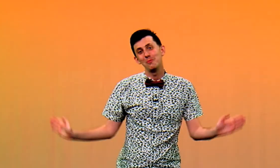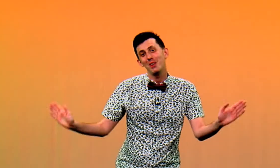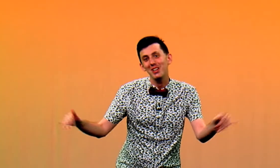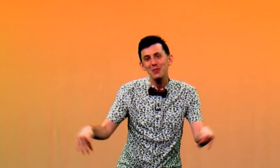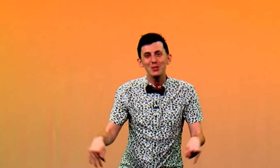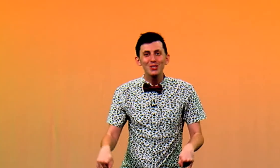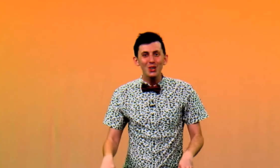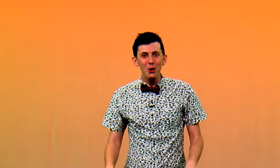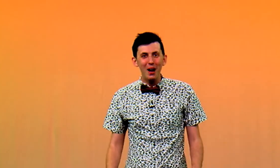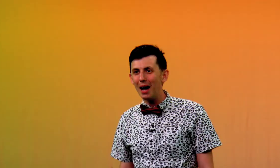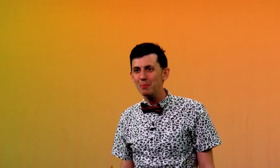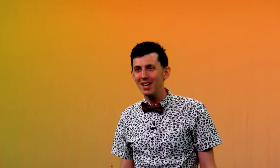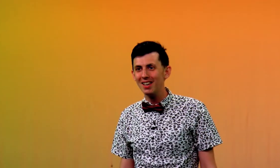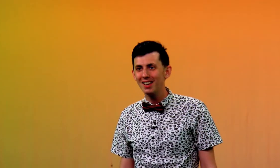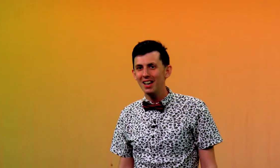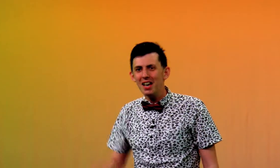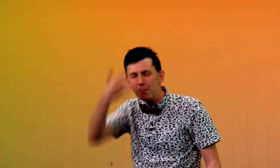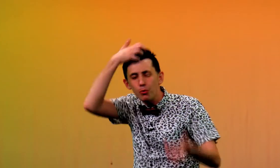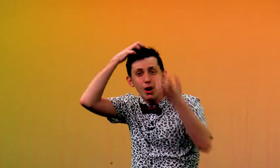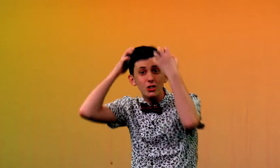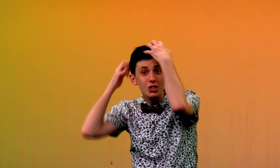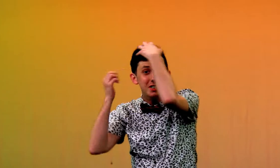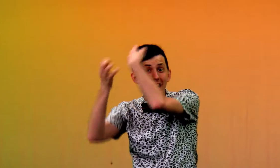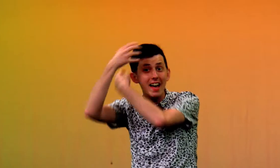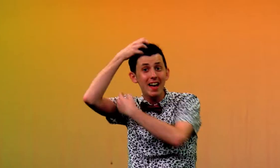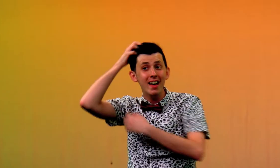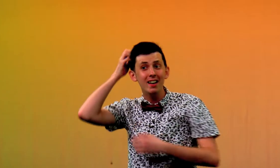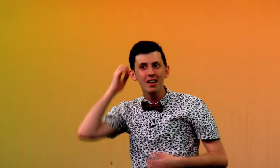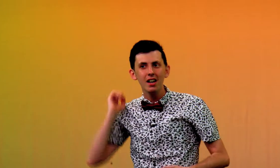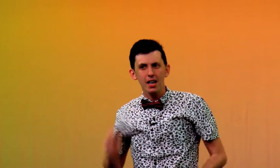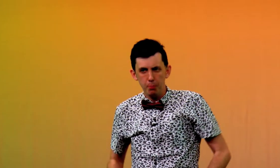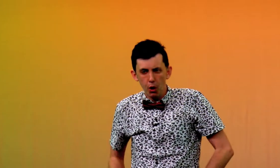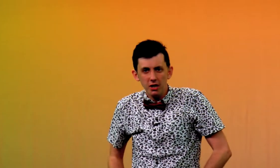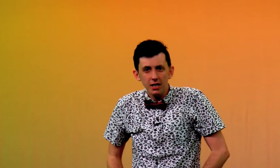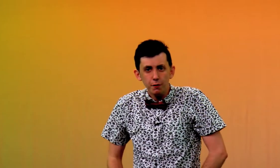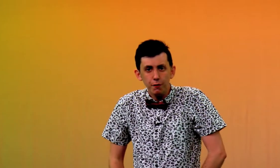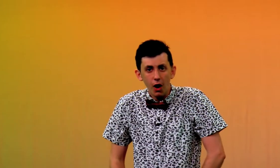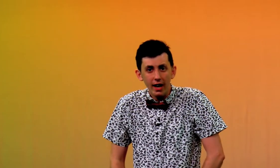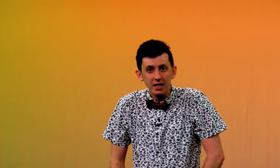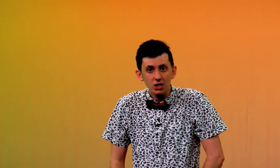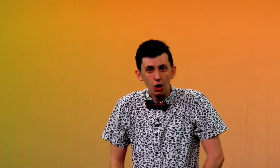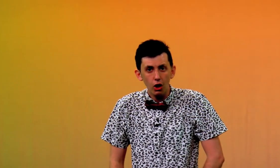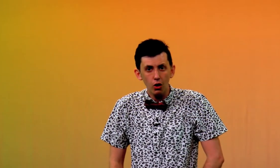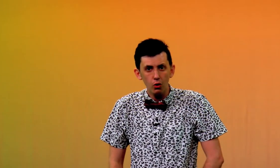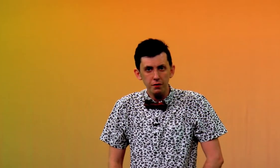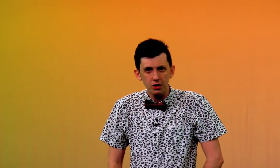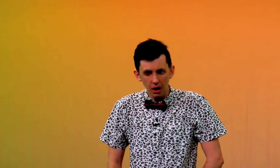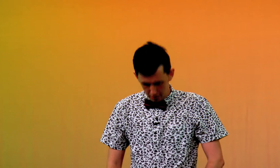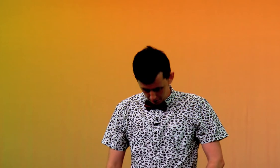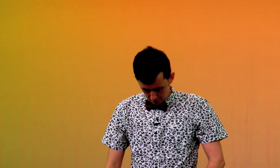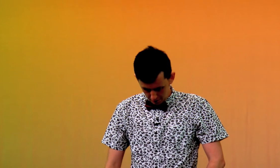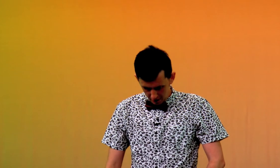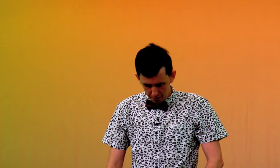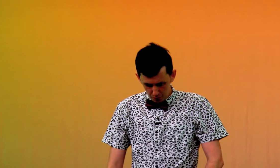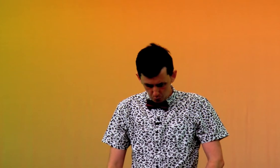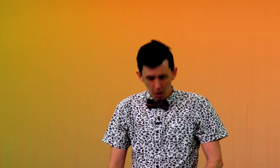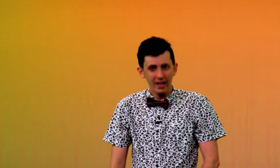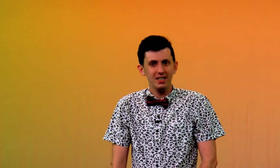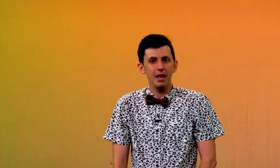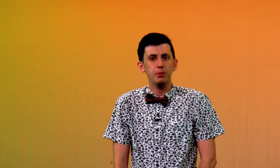Monkey was so happy. He brushed his hair. He put on his finest clothes, a white leopard